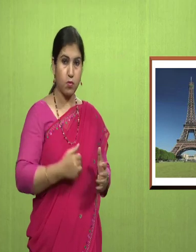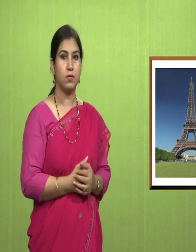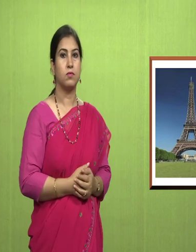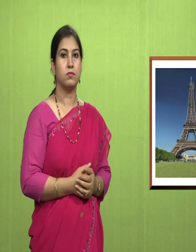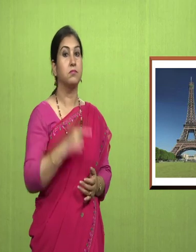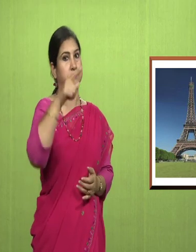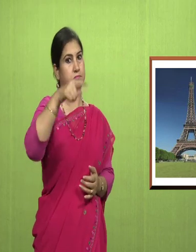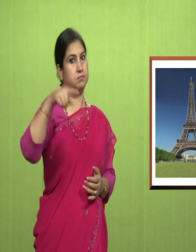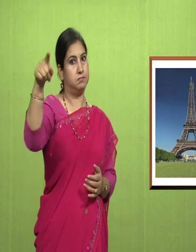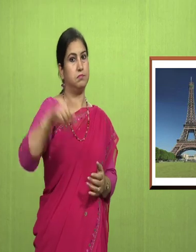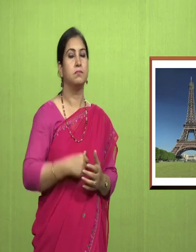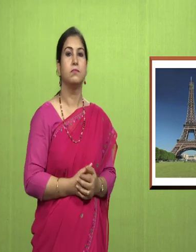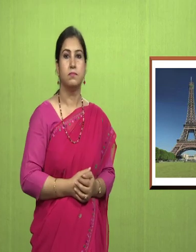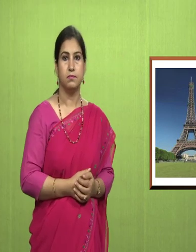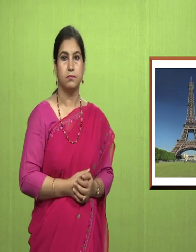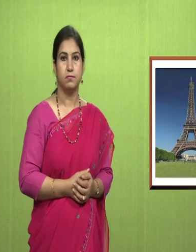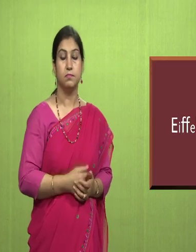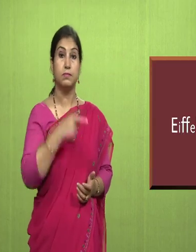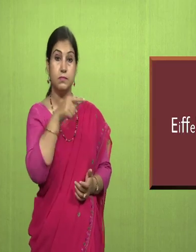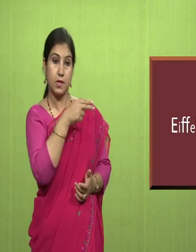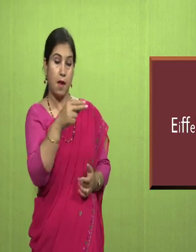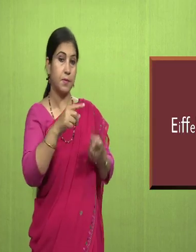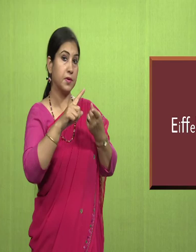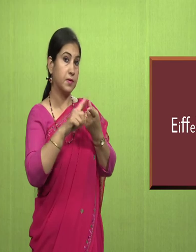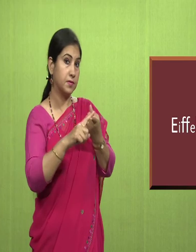Oh, you are right. This is Eiffel Tower.